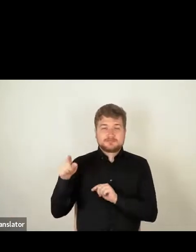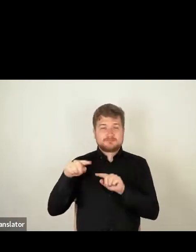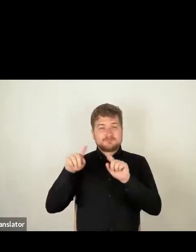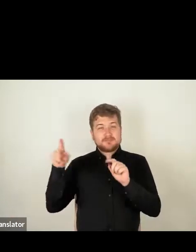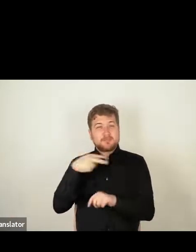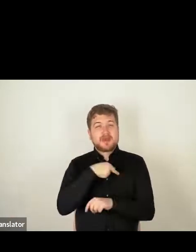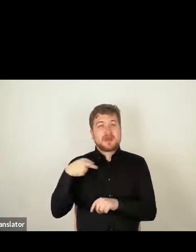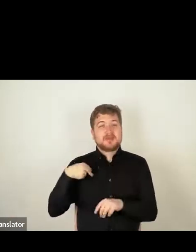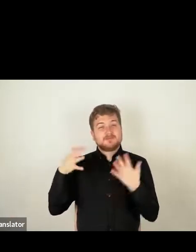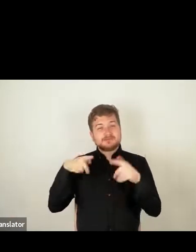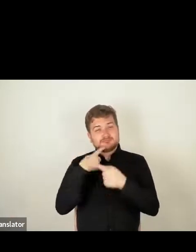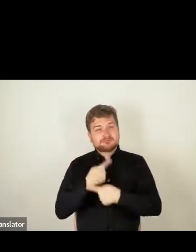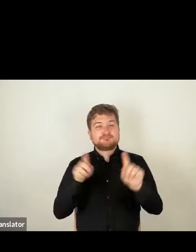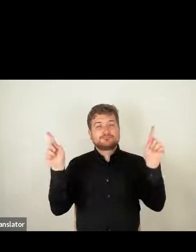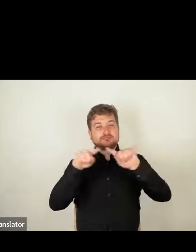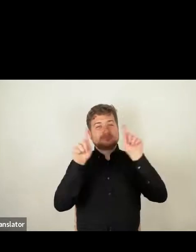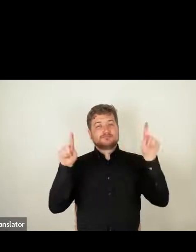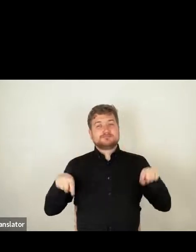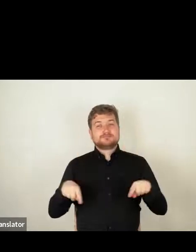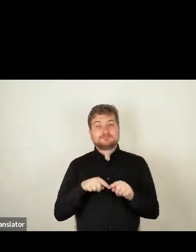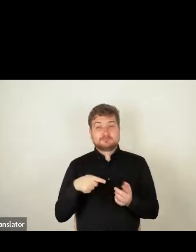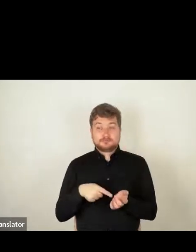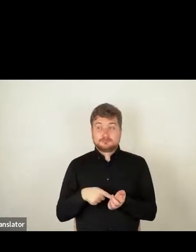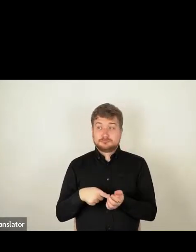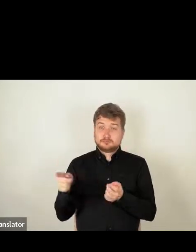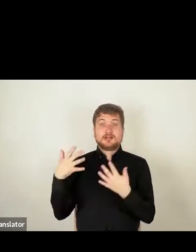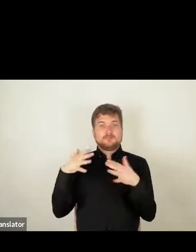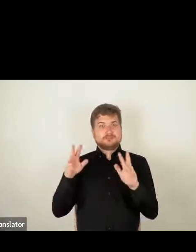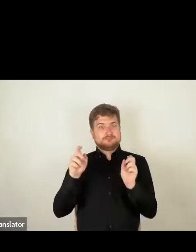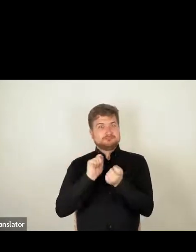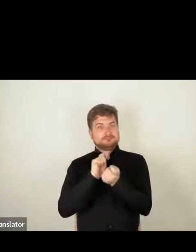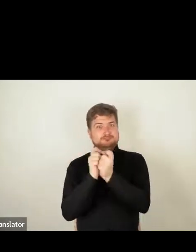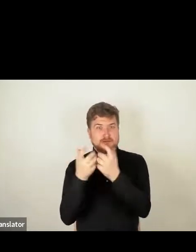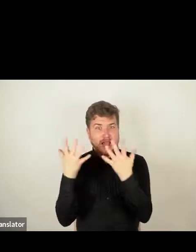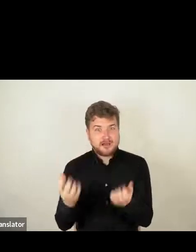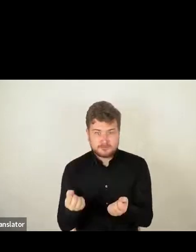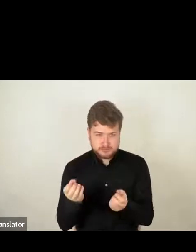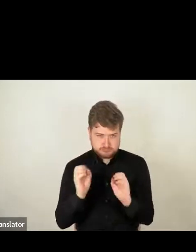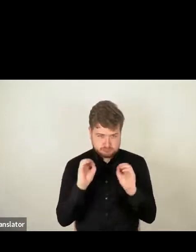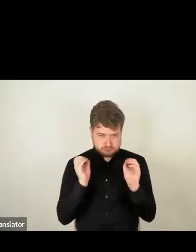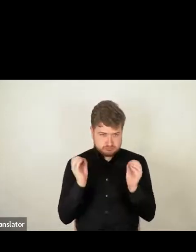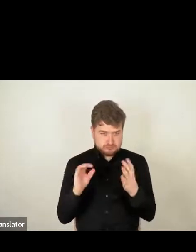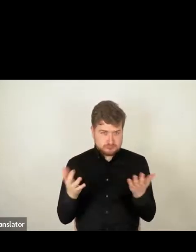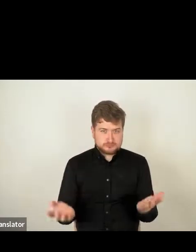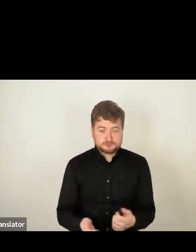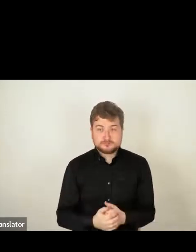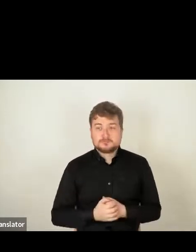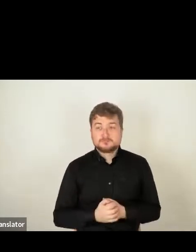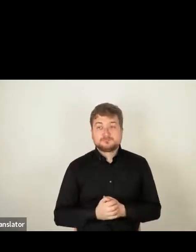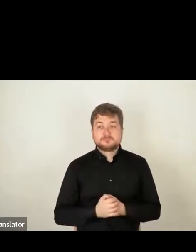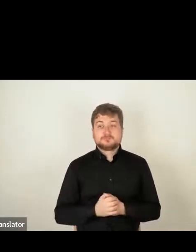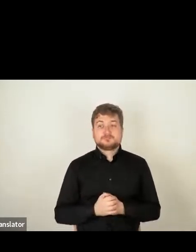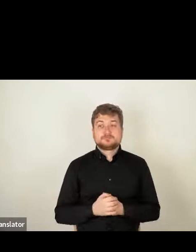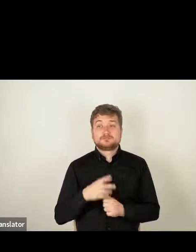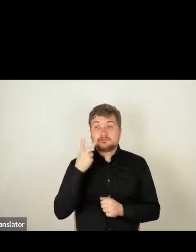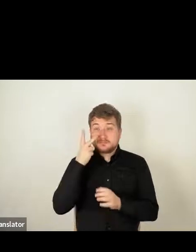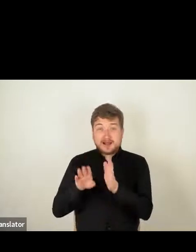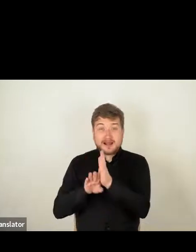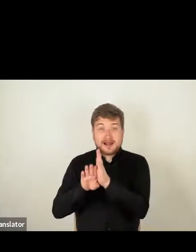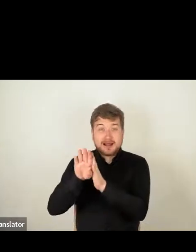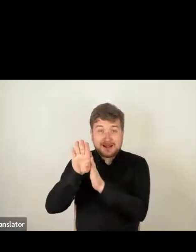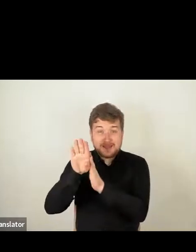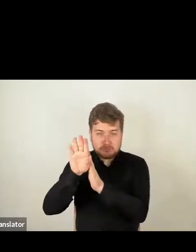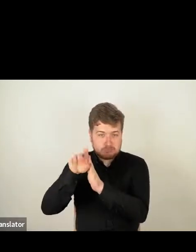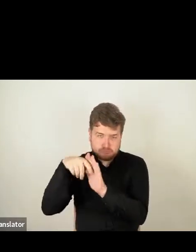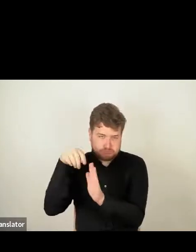equality in parliaments an actual fact. We've seen us moving forward and then rolling back, and moving forward and then